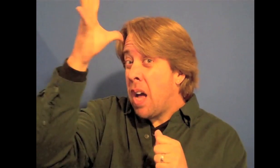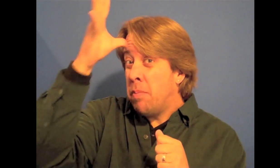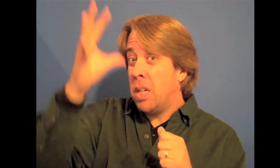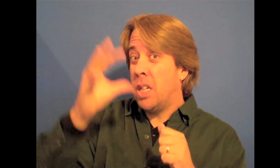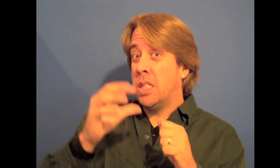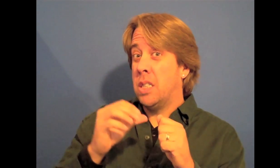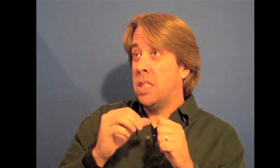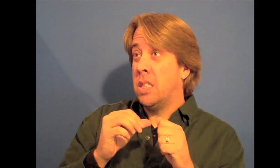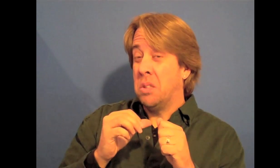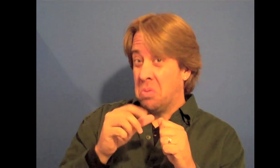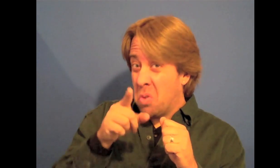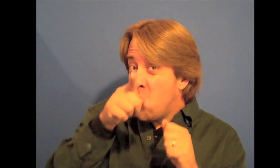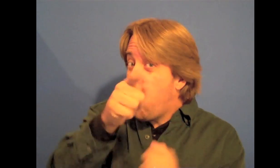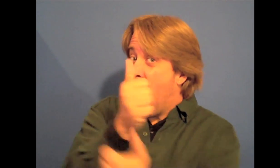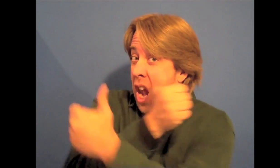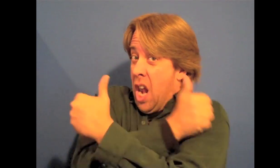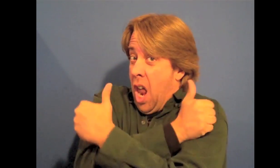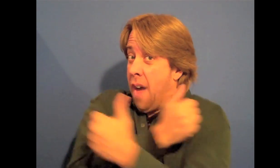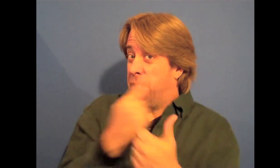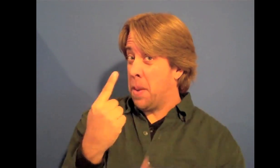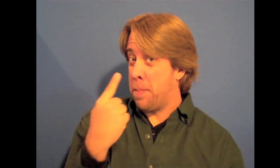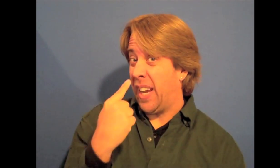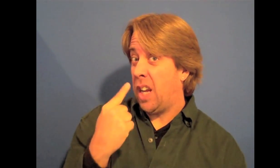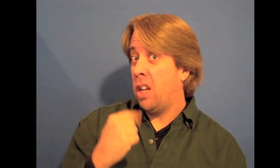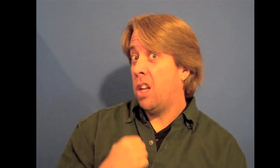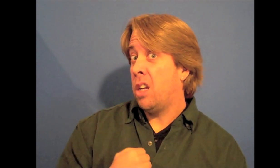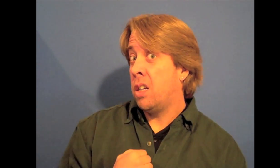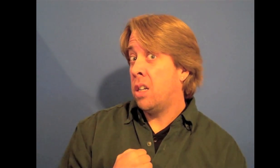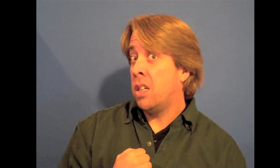Papa, do you love me?